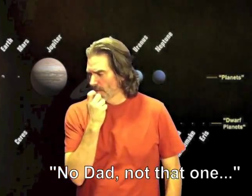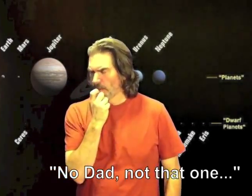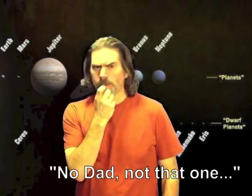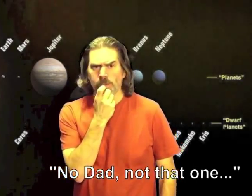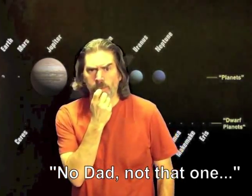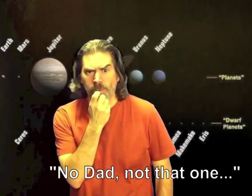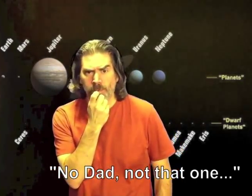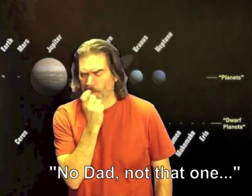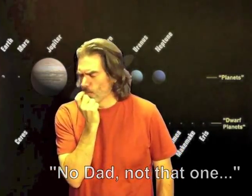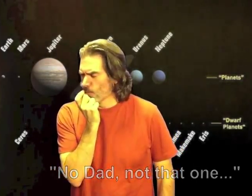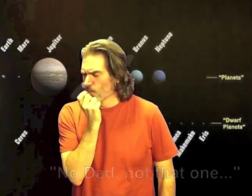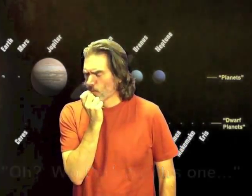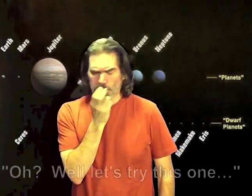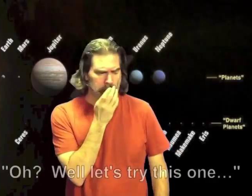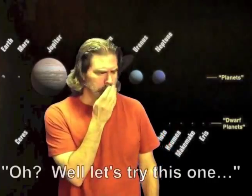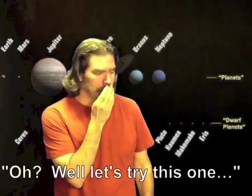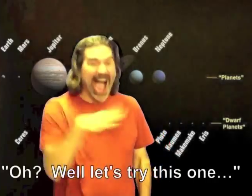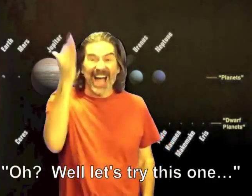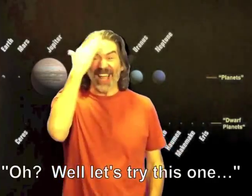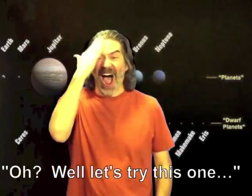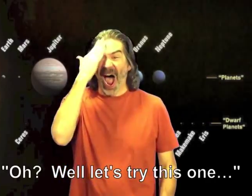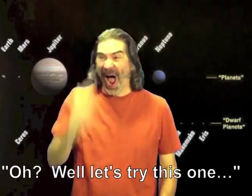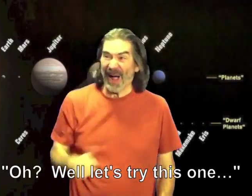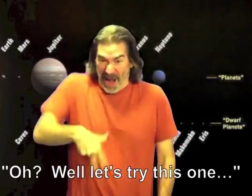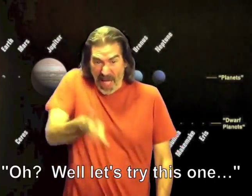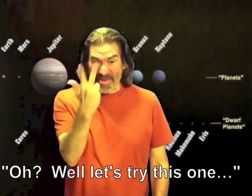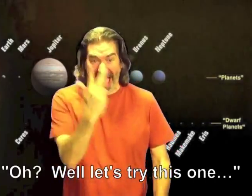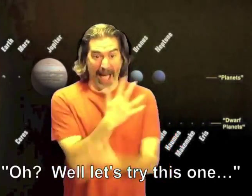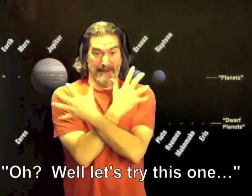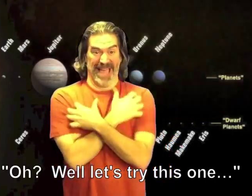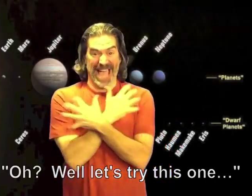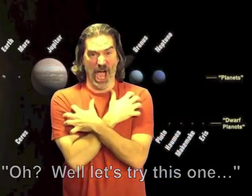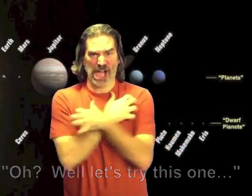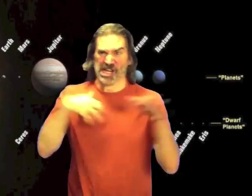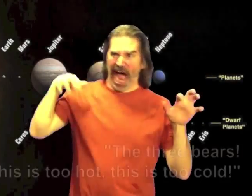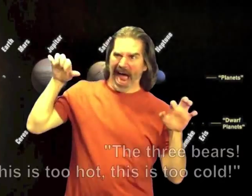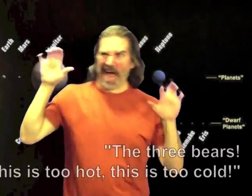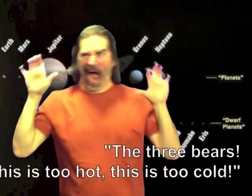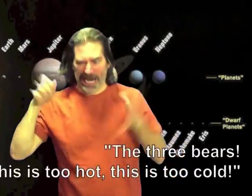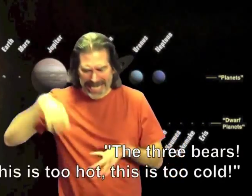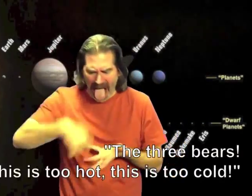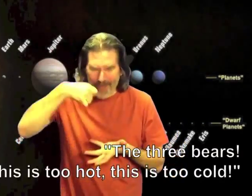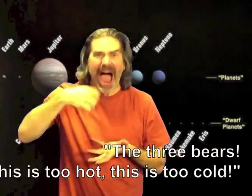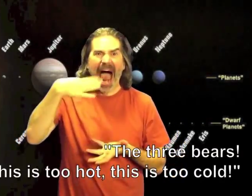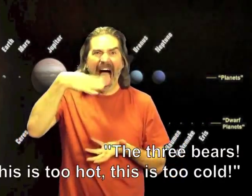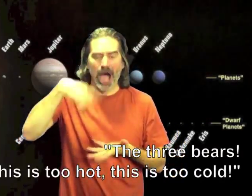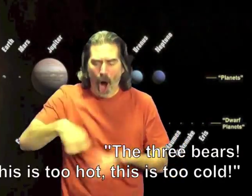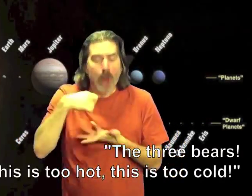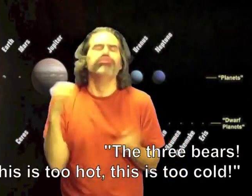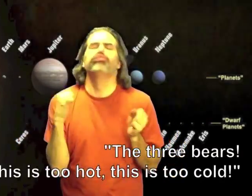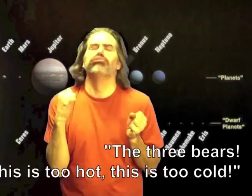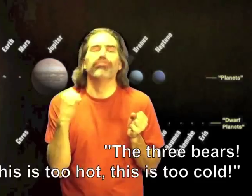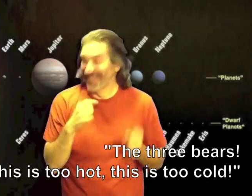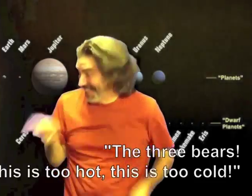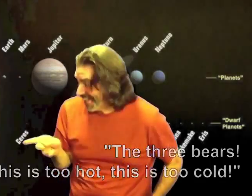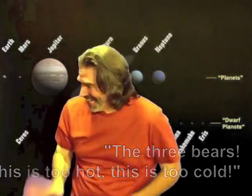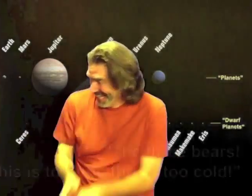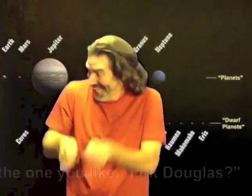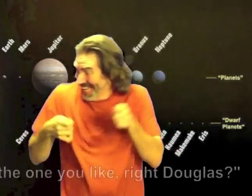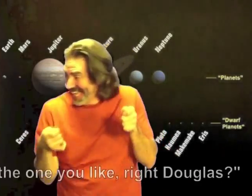the one." So his dad grabs another book and says, "I know, The Three Bears. This one's too hot. This is too